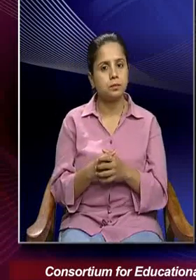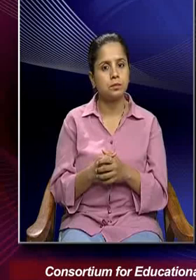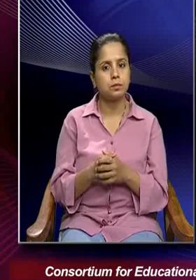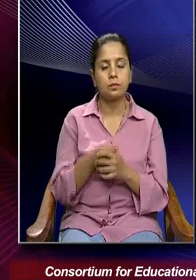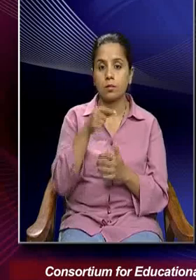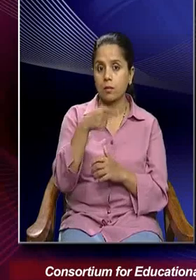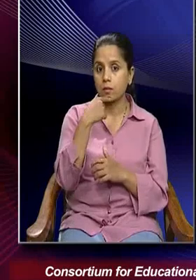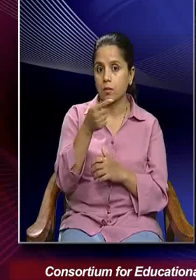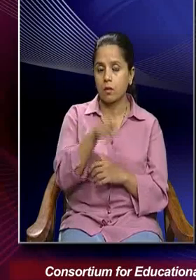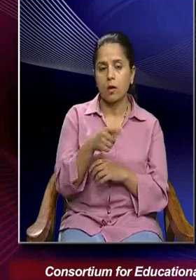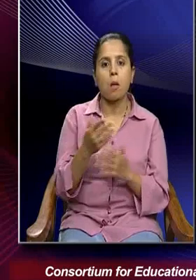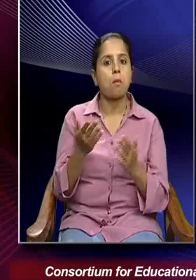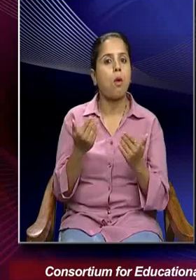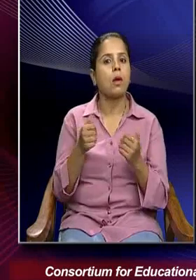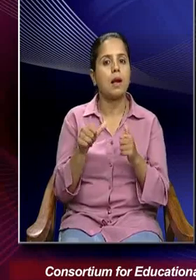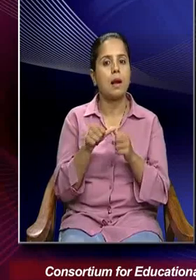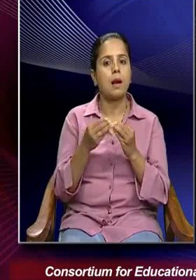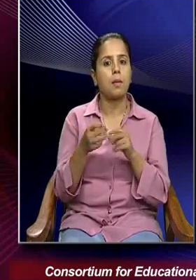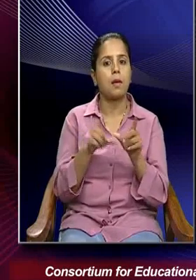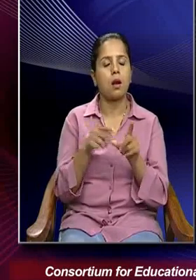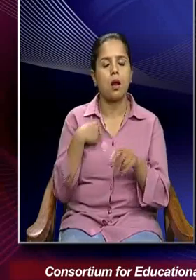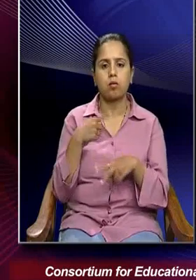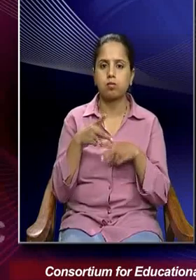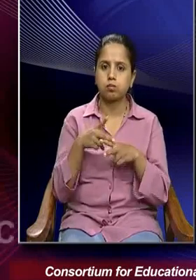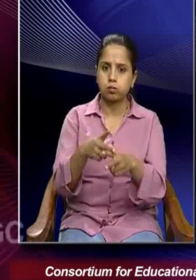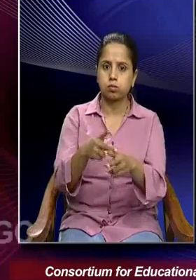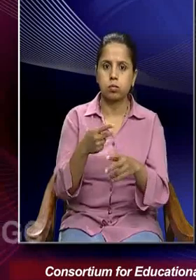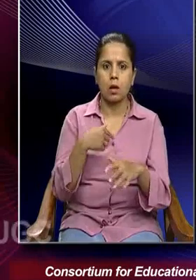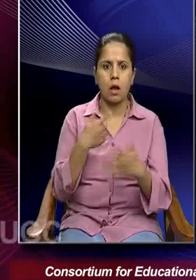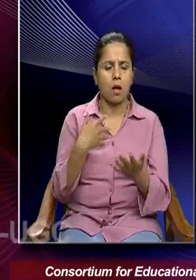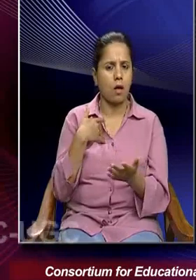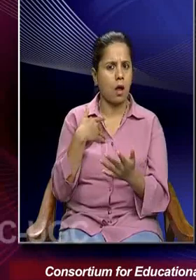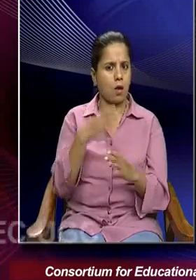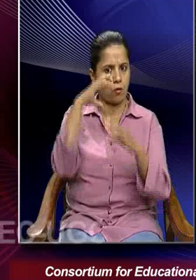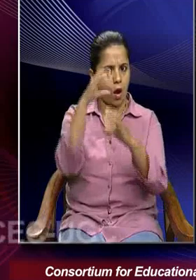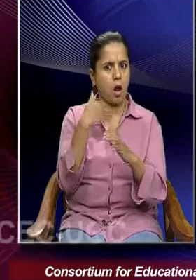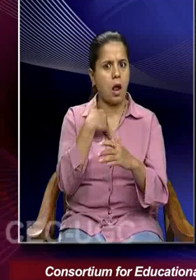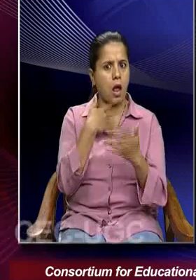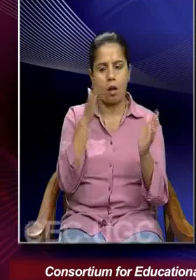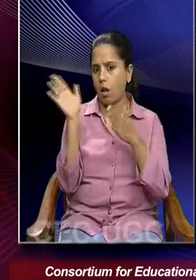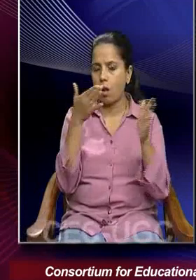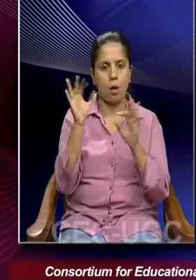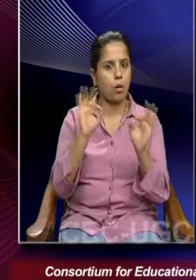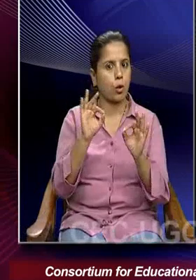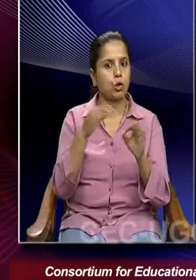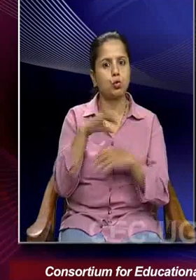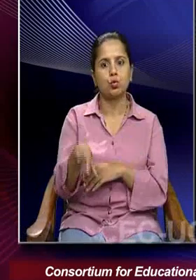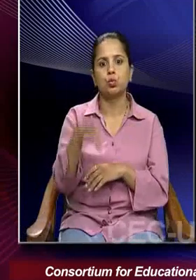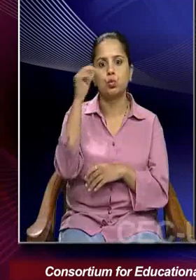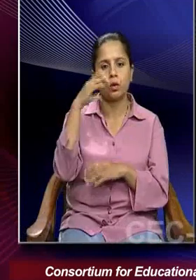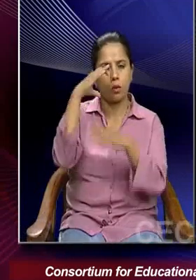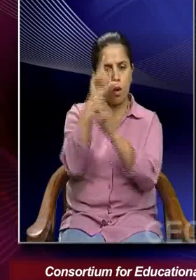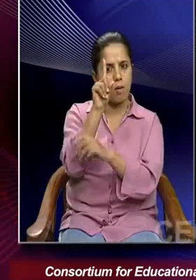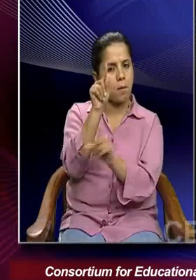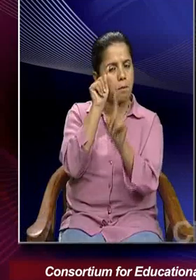So it is the ability to sustain unwavering attention on a chosen focal